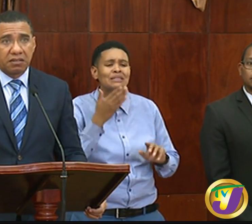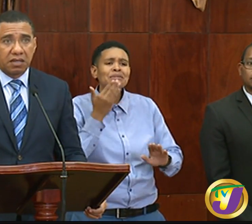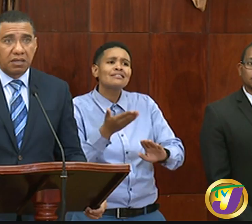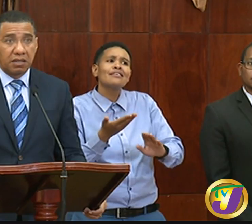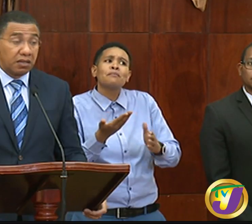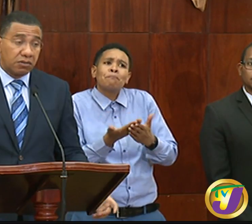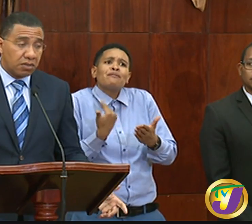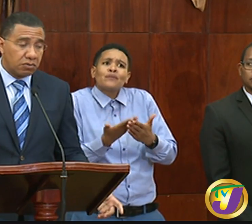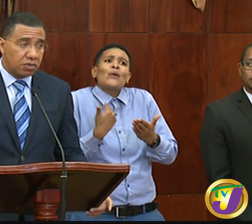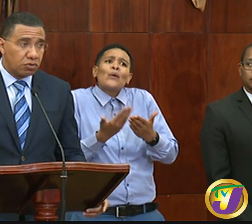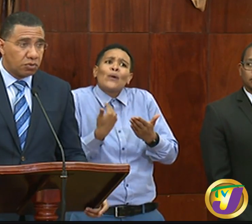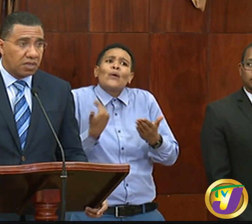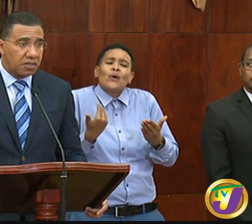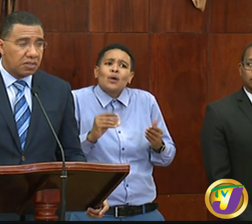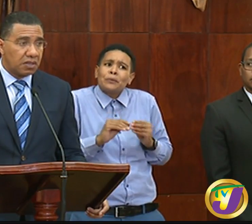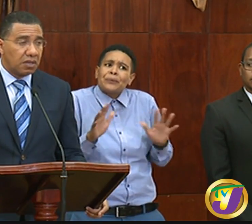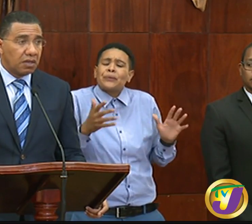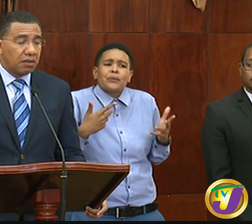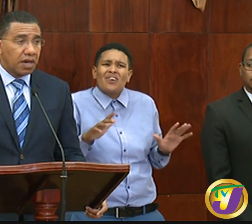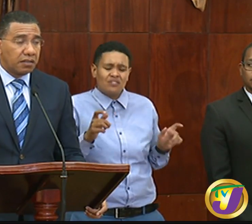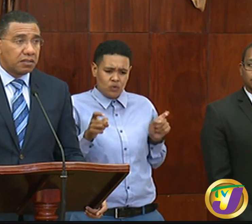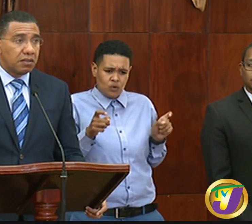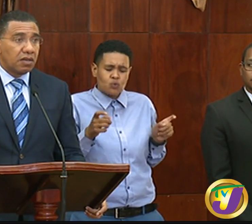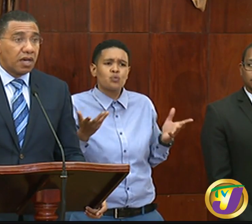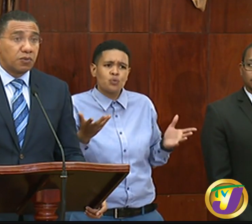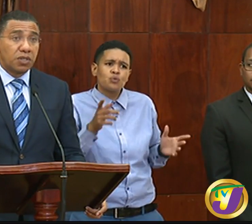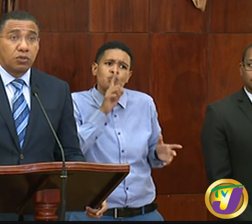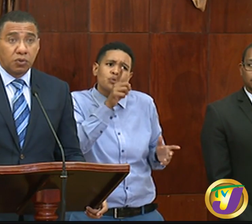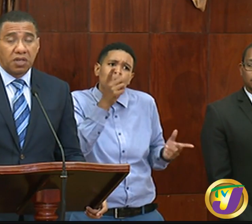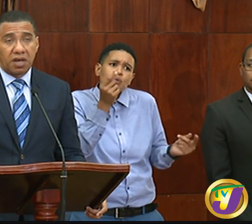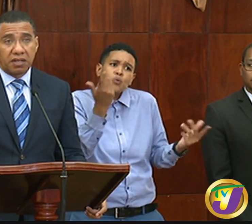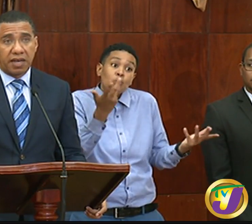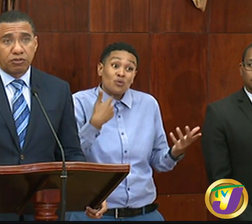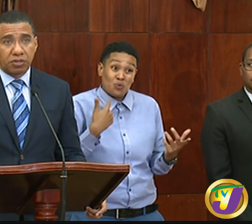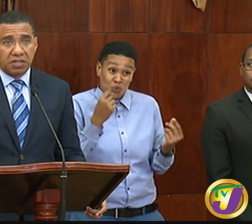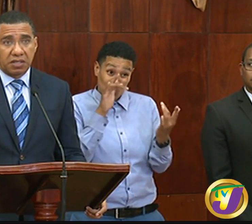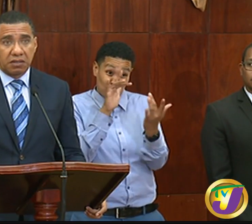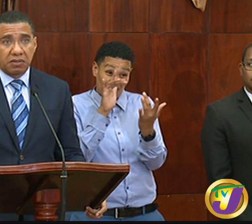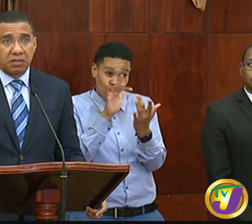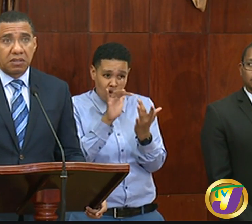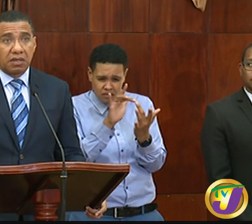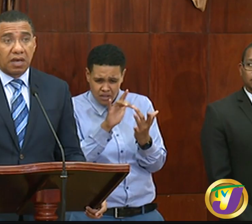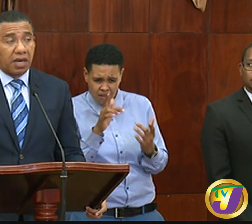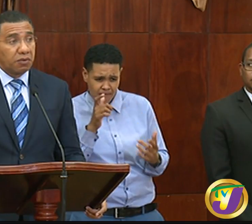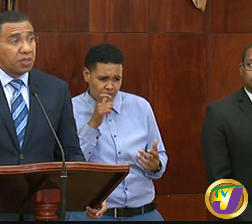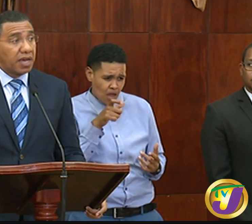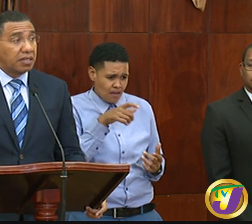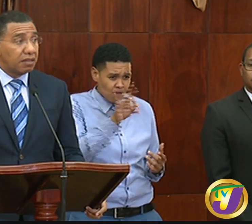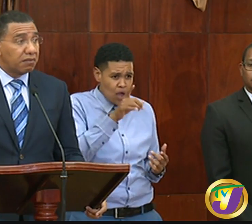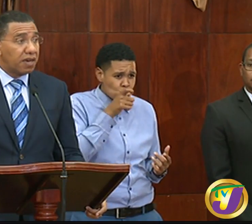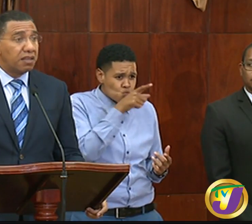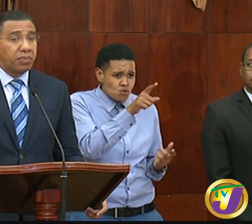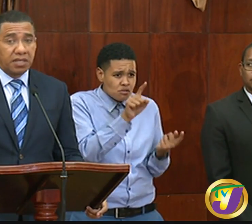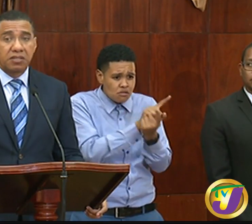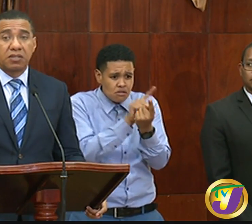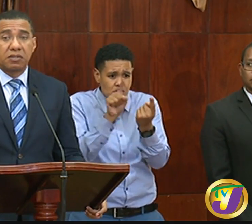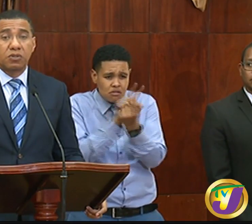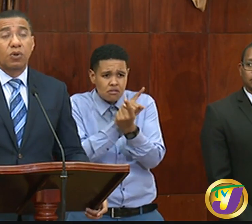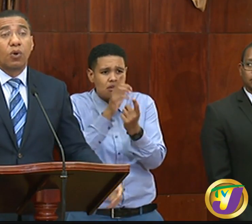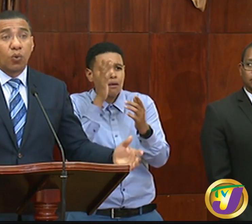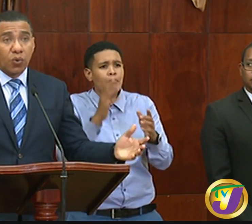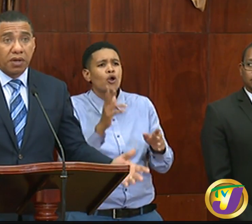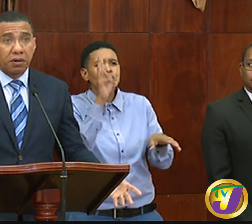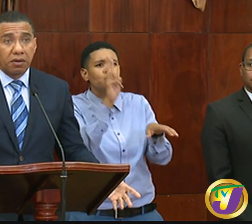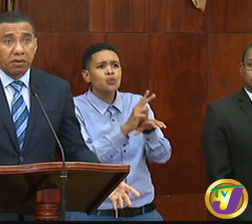of that, and the truth is that as we do the contact tracings and we identify the